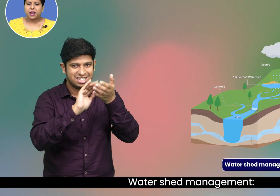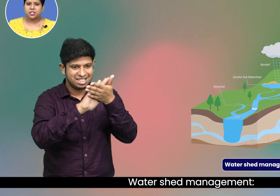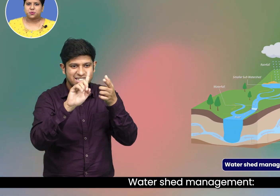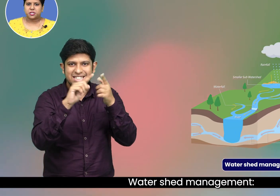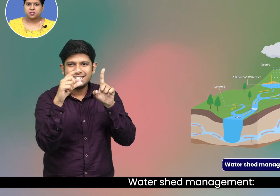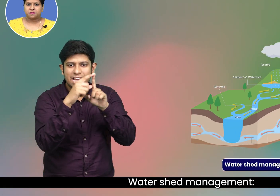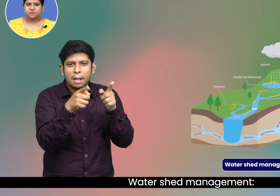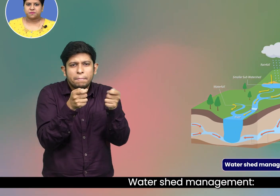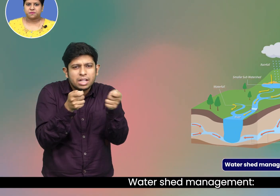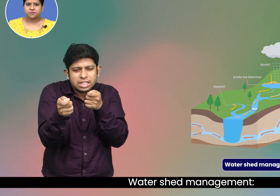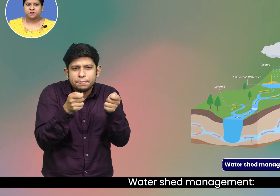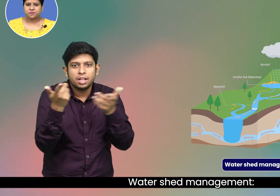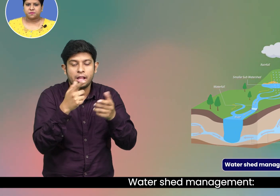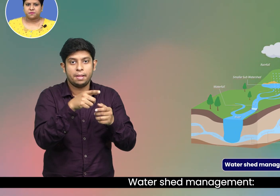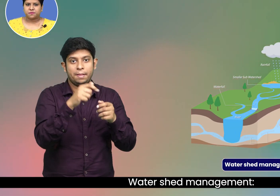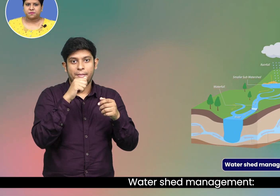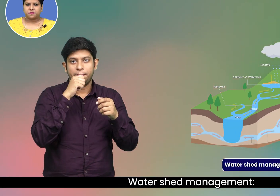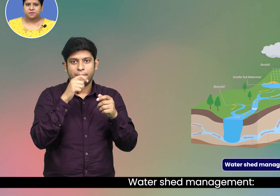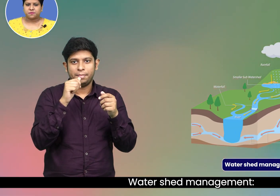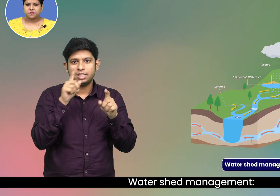Watershed management.